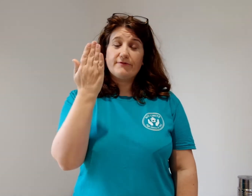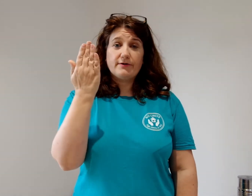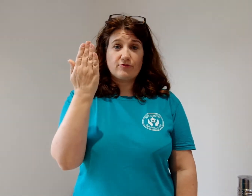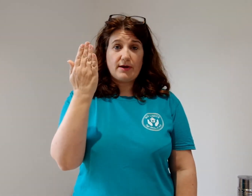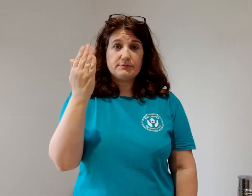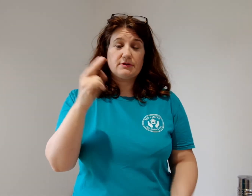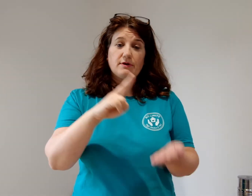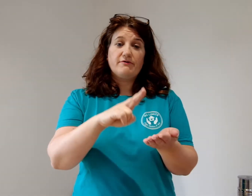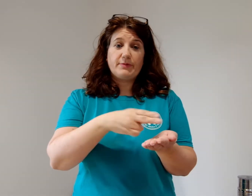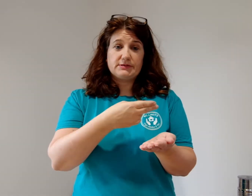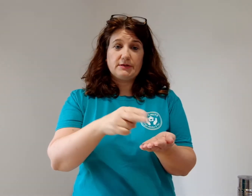225 grams of butter,